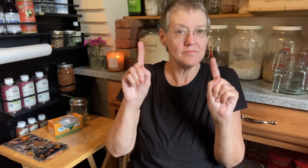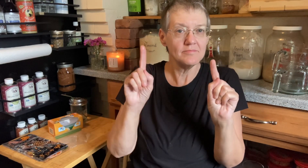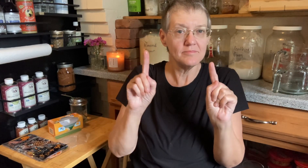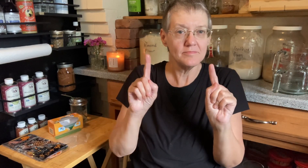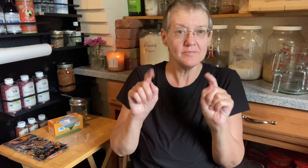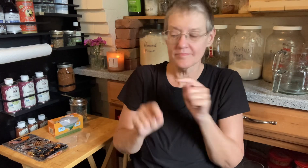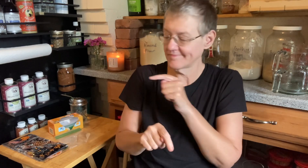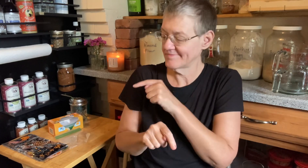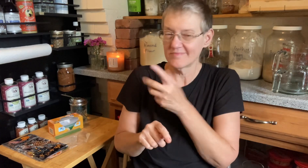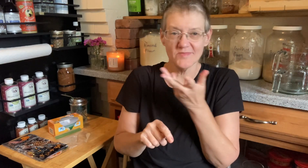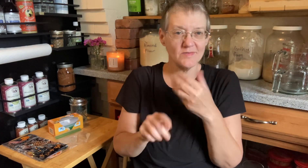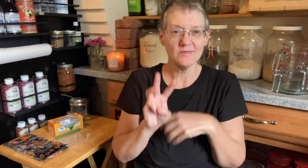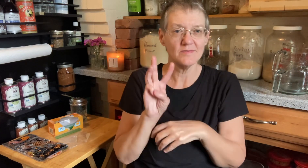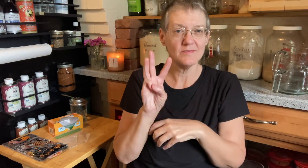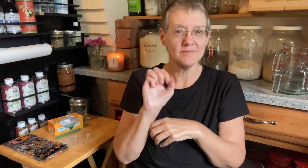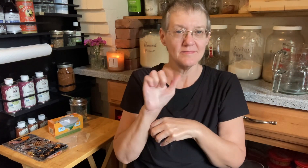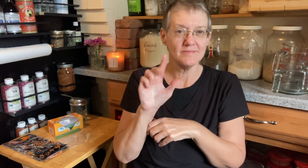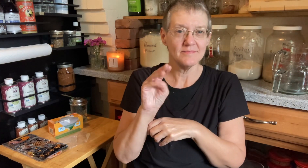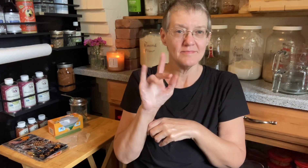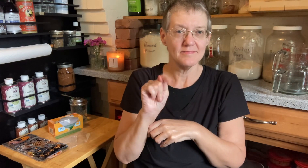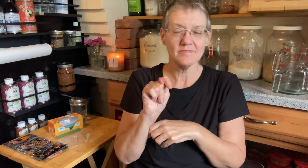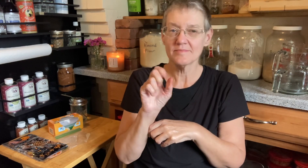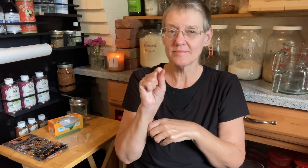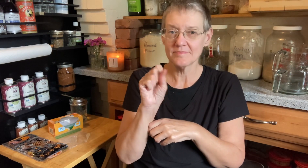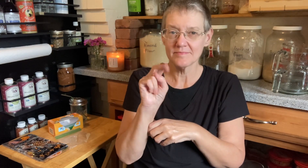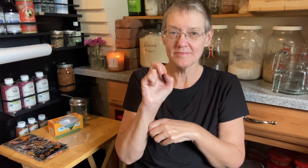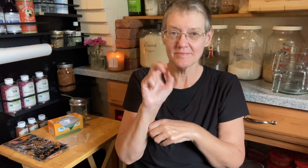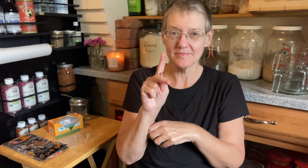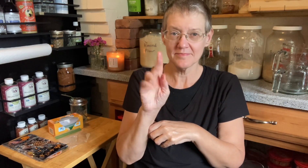more successful. These are just simple Walmart snack baggies.